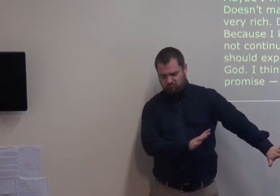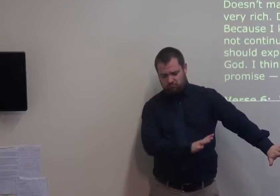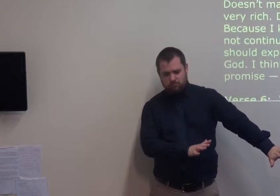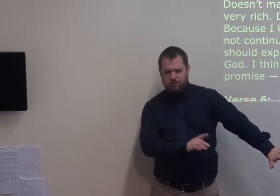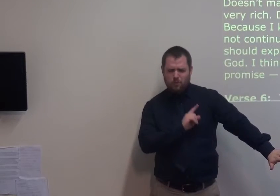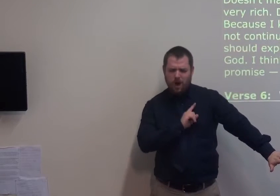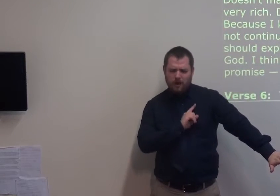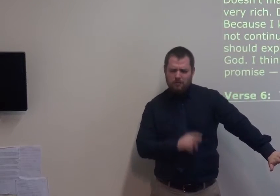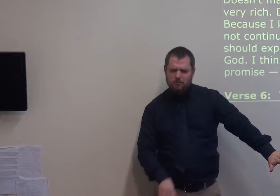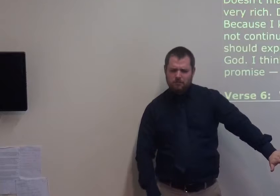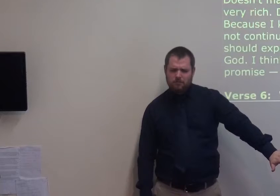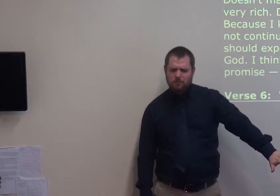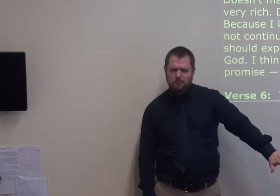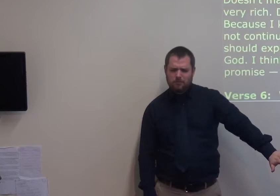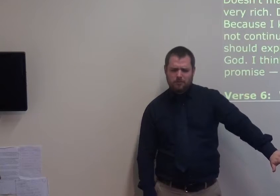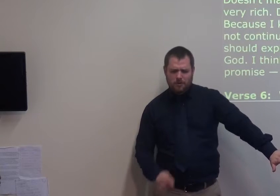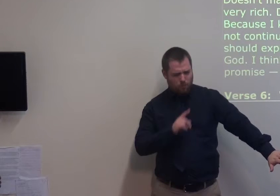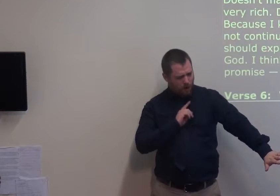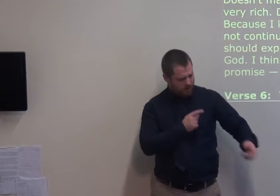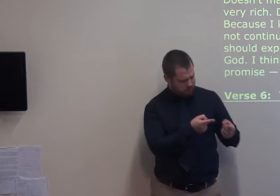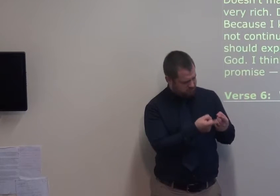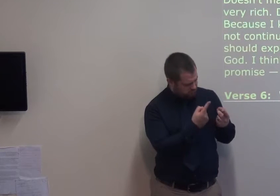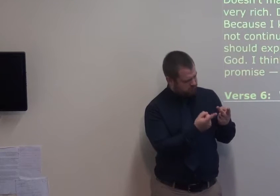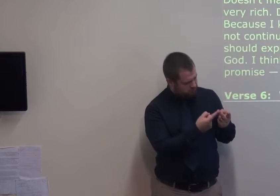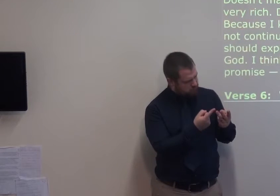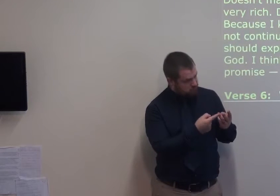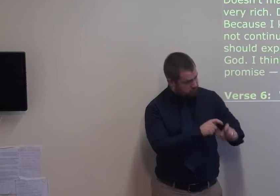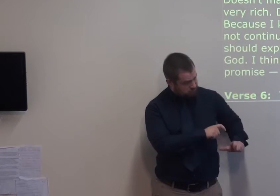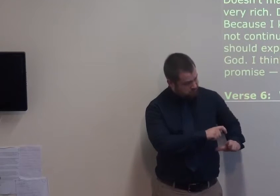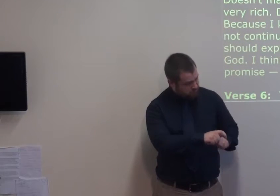Why? Because I know these things will not continue forever.